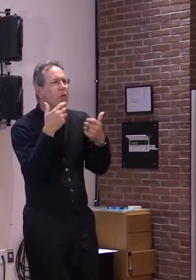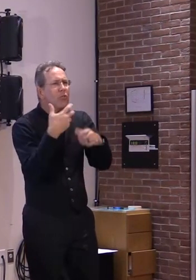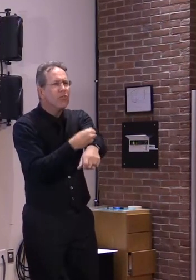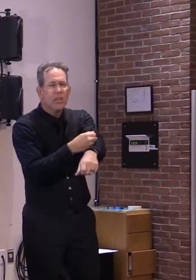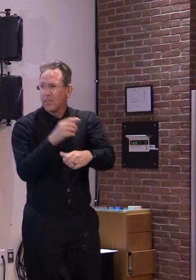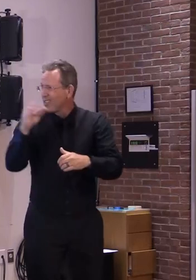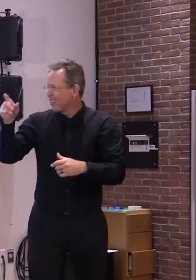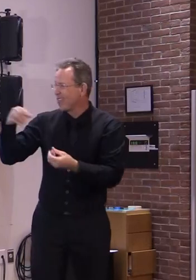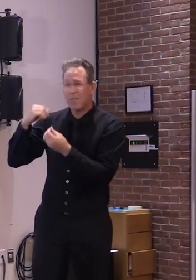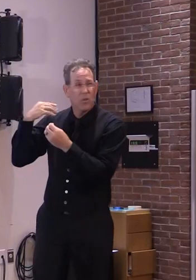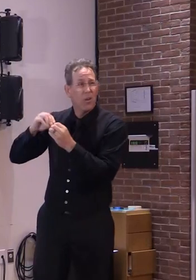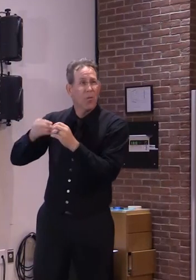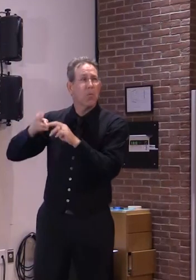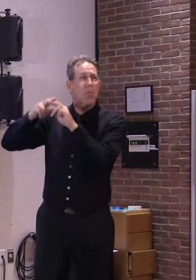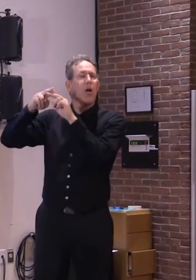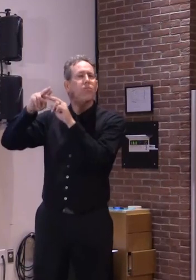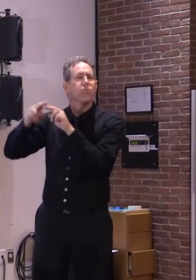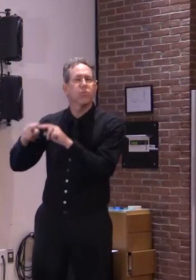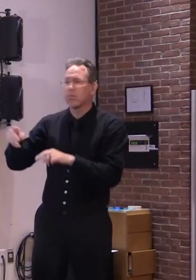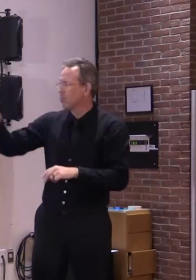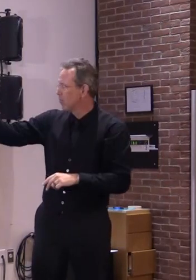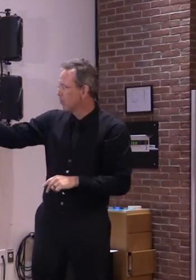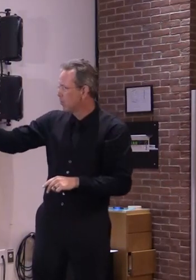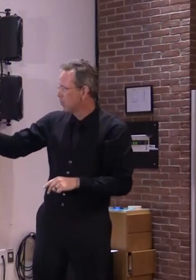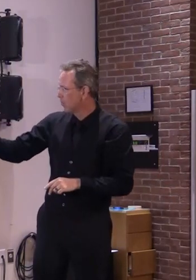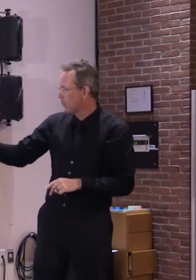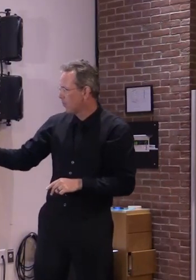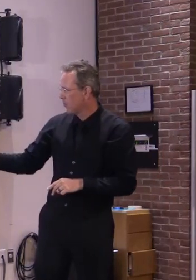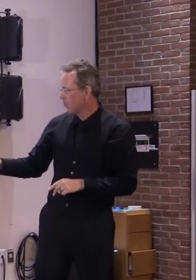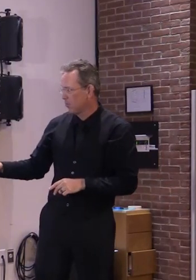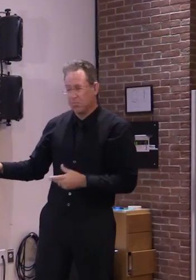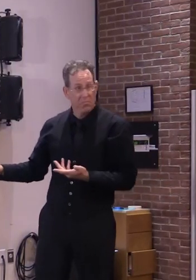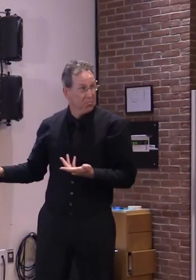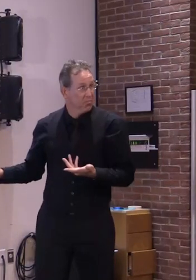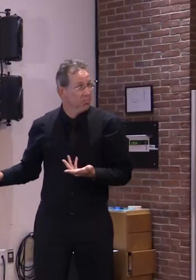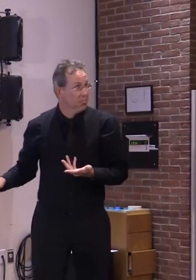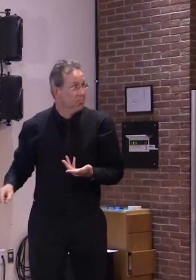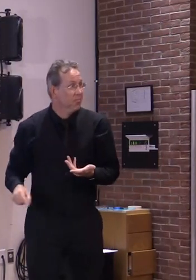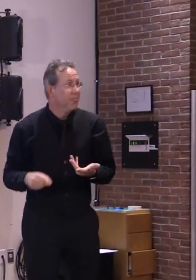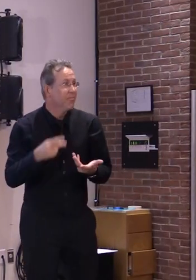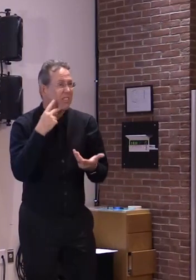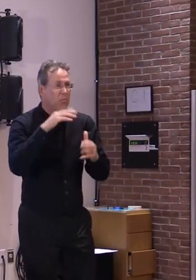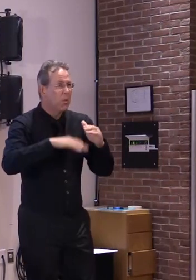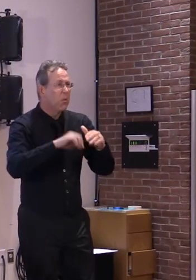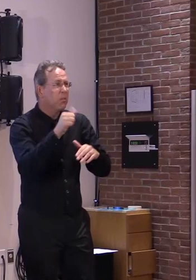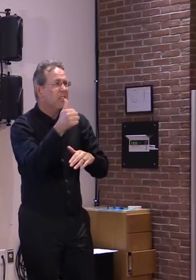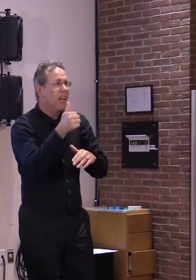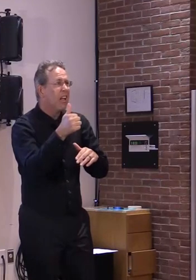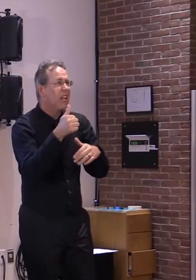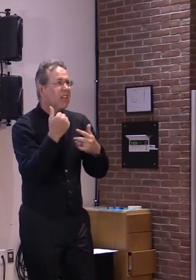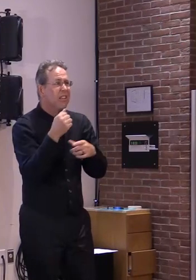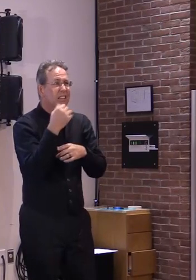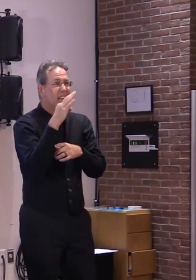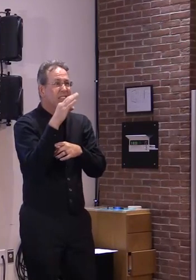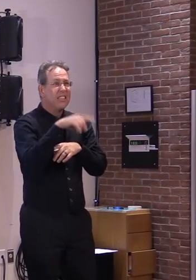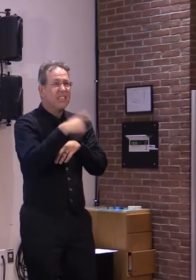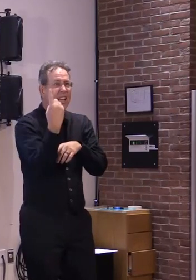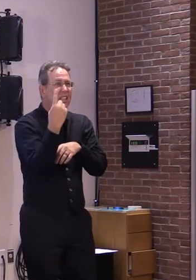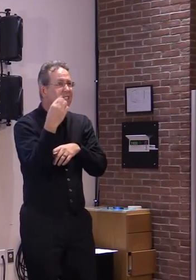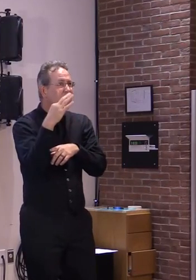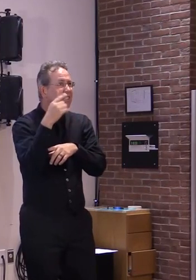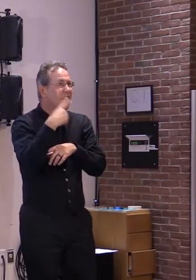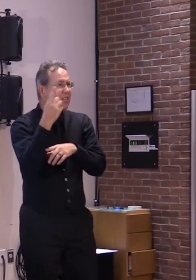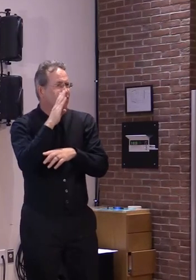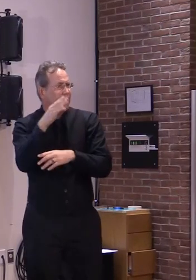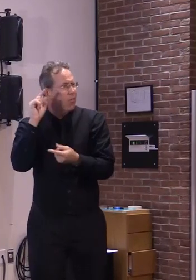cases being in the single digits, and we're averaging just over 5 new cases a day. Although our case totals